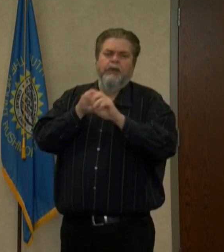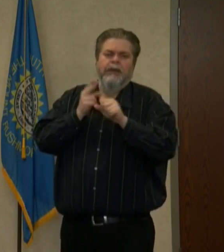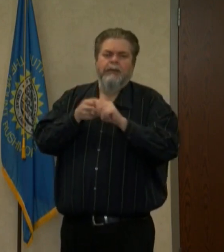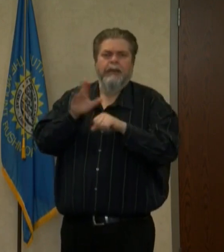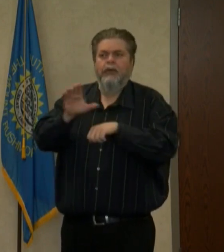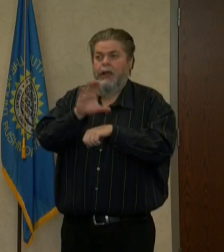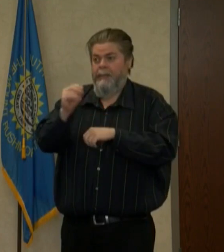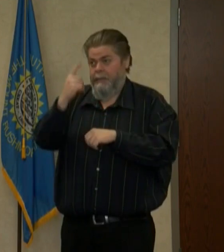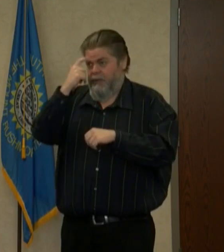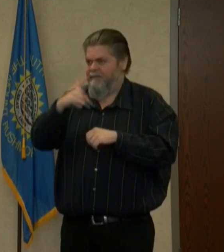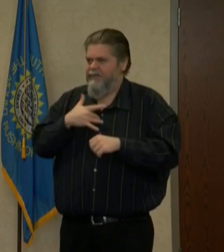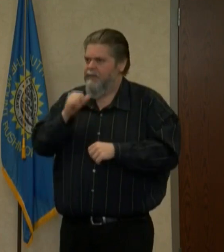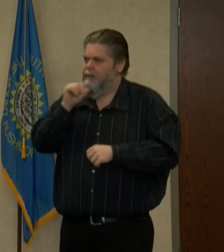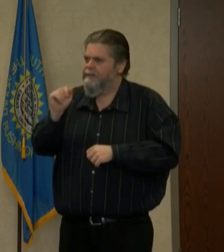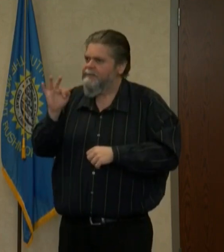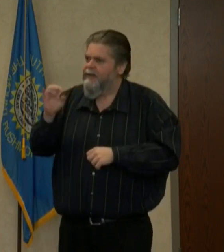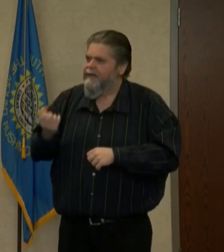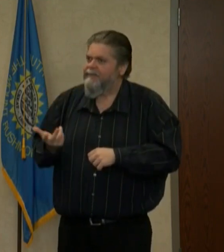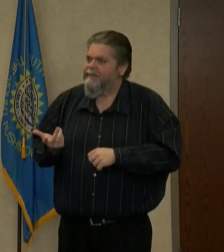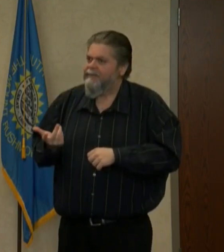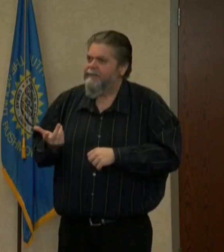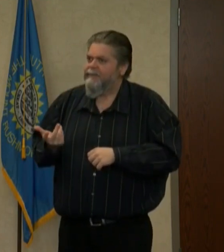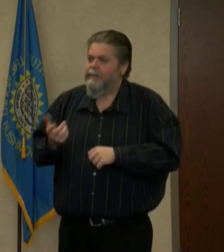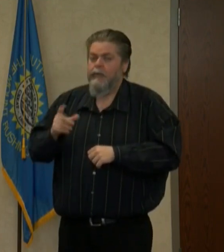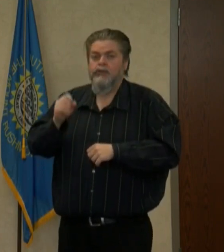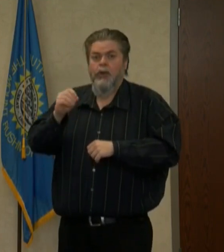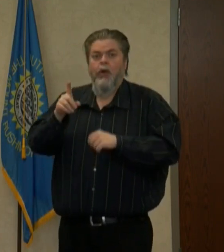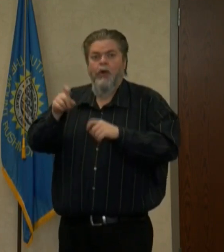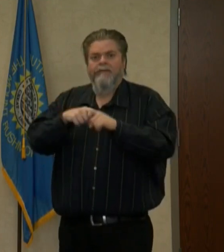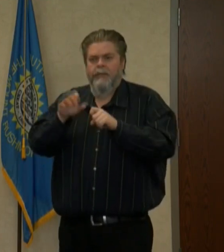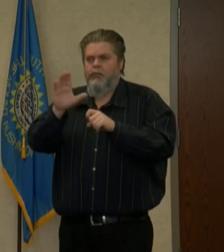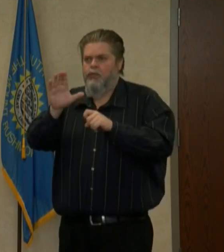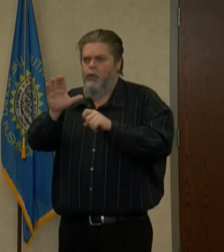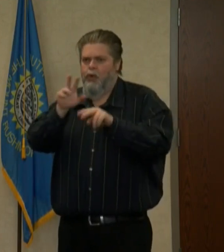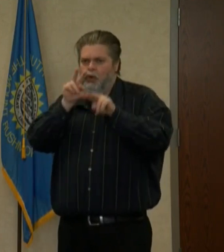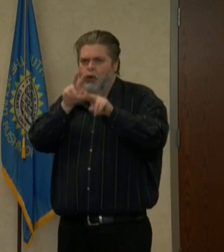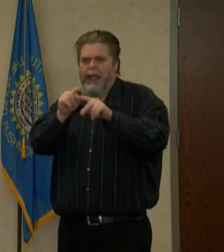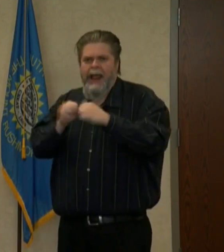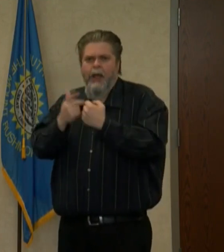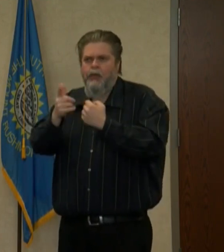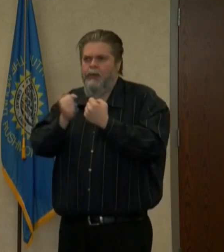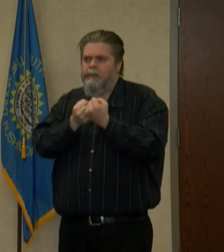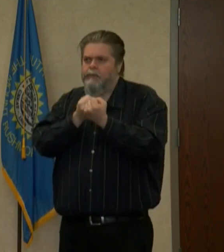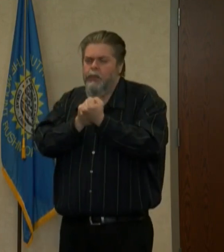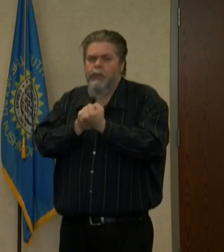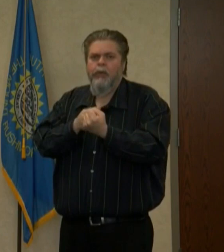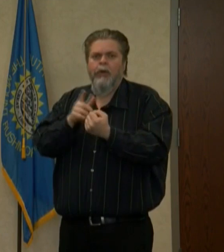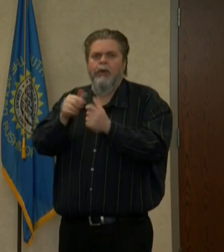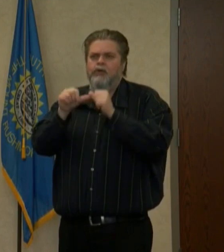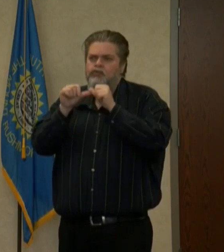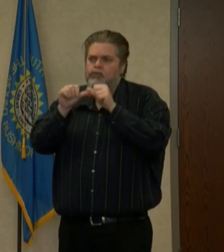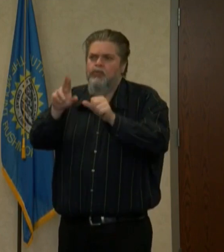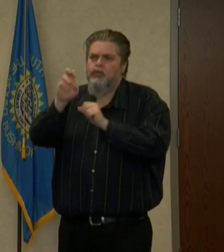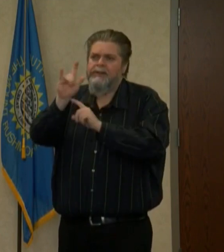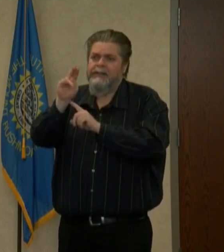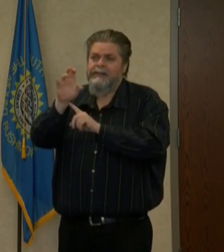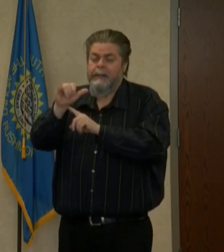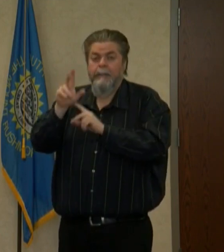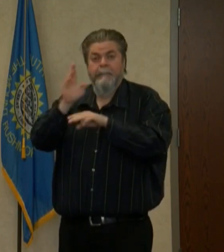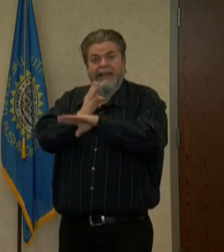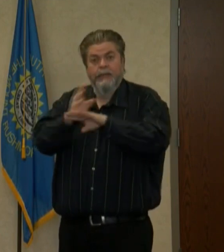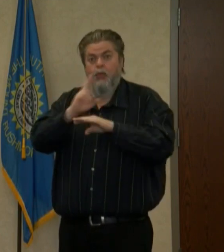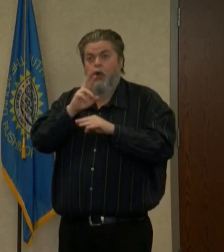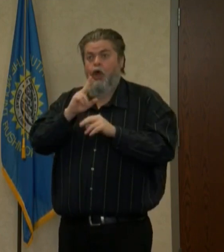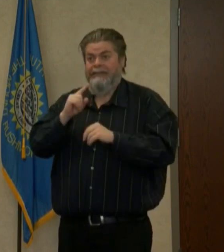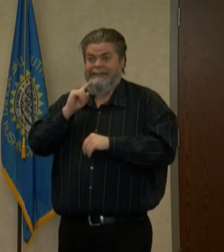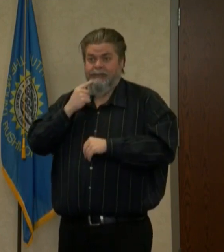else. So from an employee retention standpoint and a resiliency and bounce back perspective, businesses who take COVID mitigation